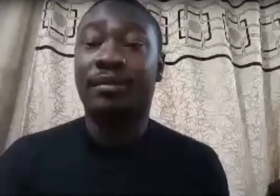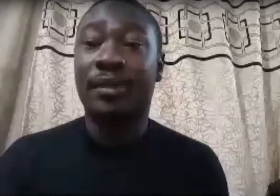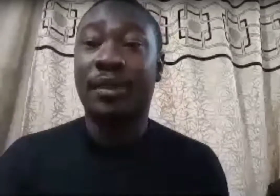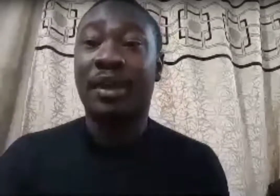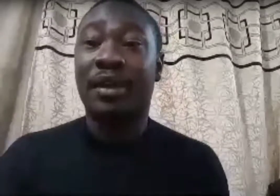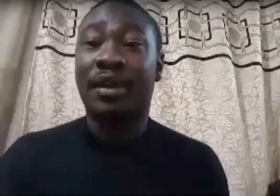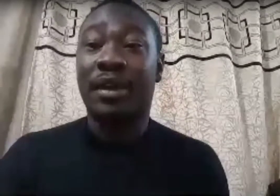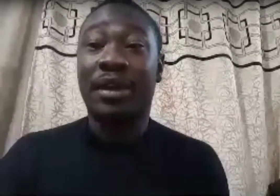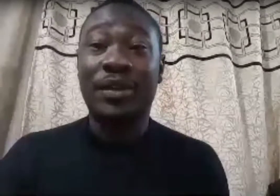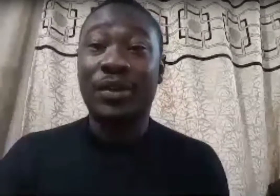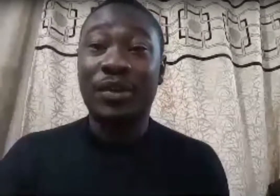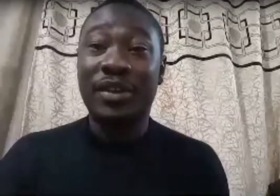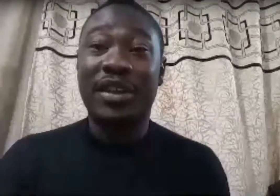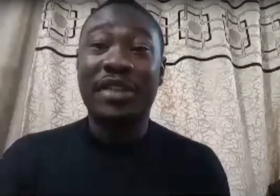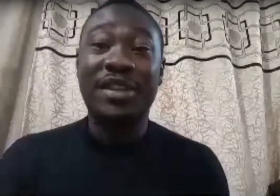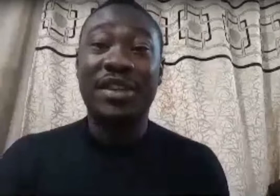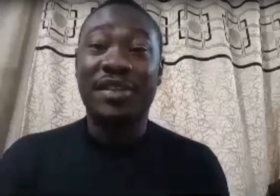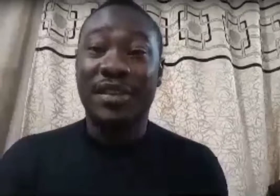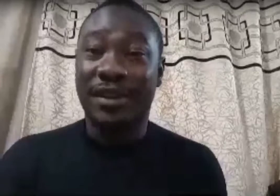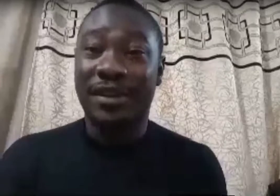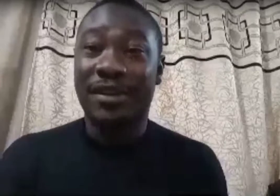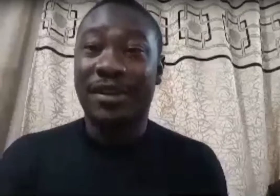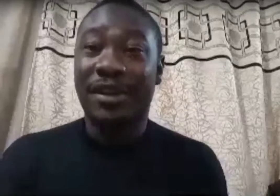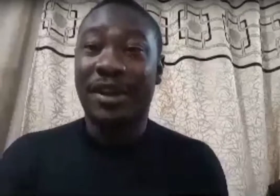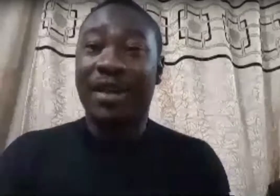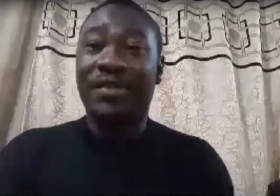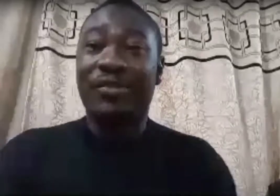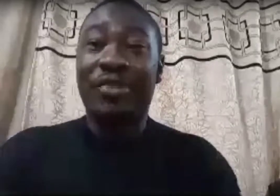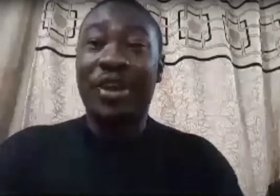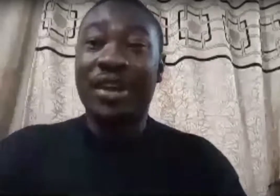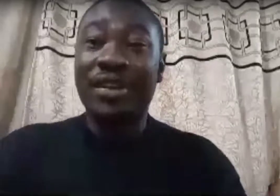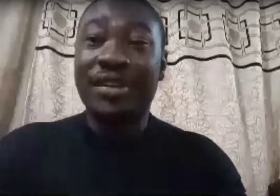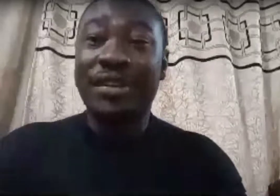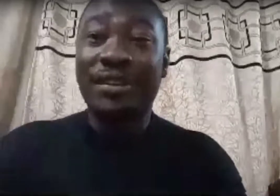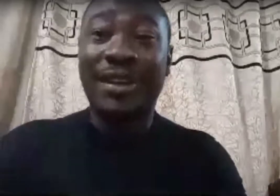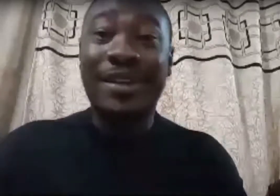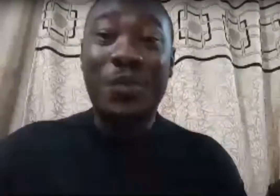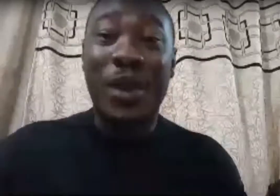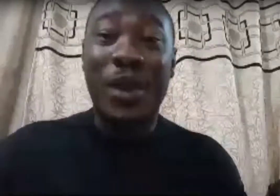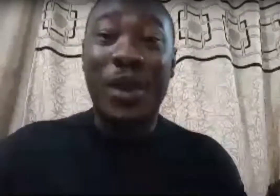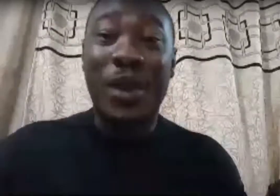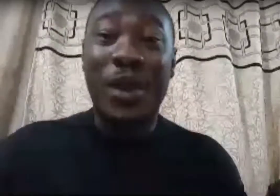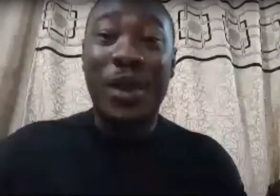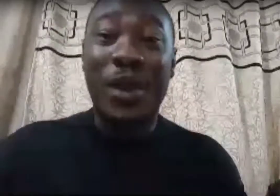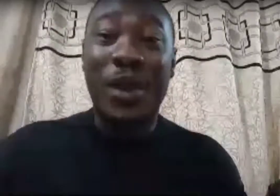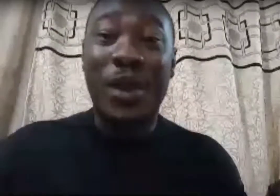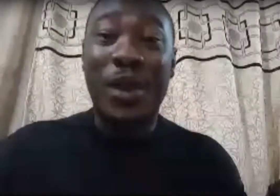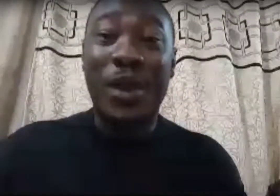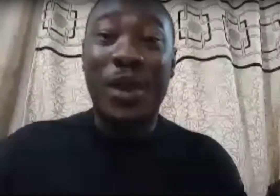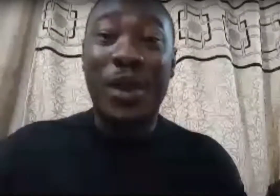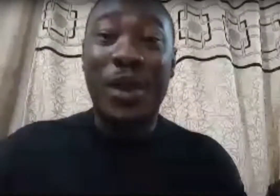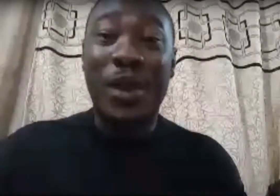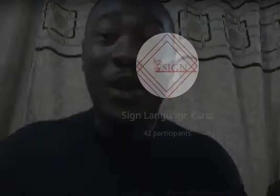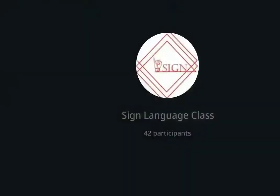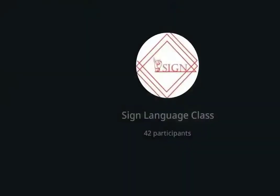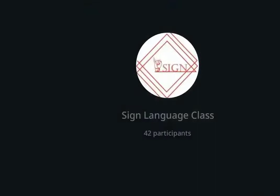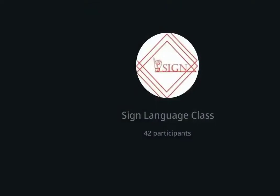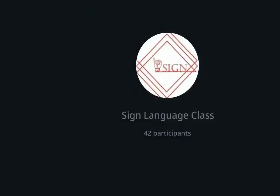easier as the range gets wider. It gets easier. You know, 1 to 10